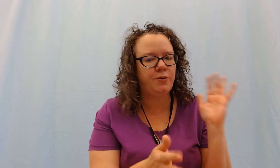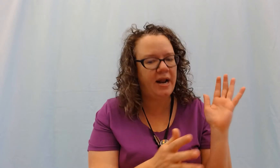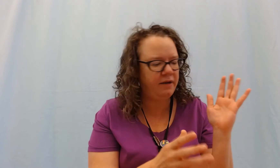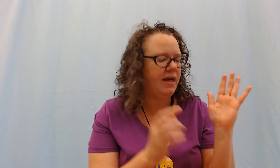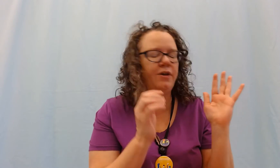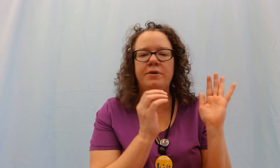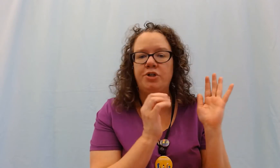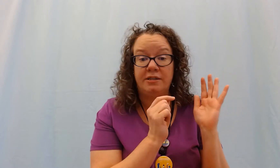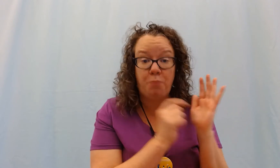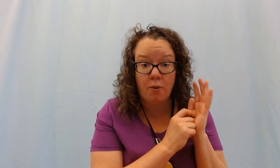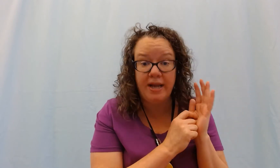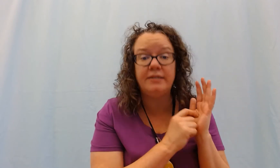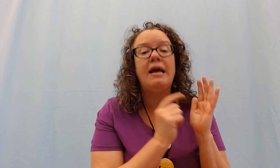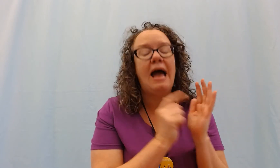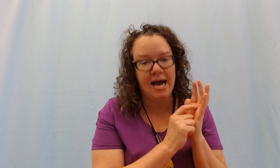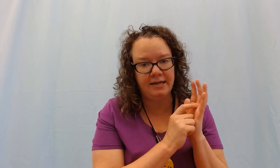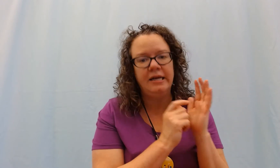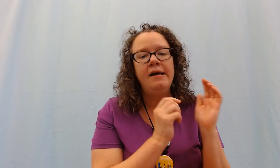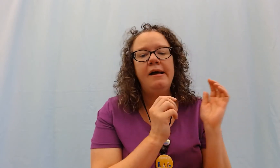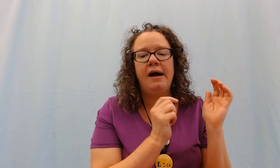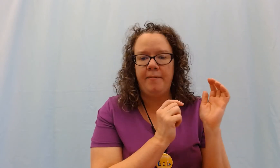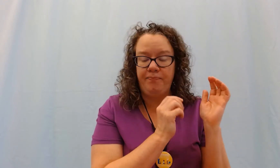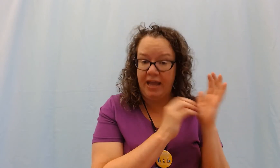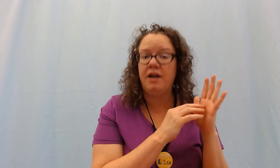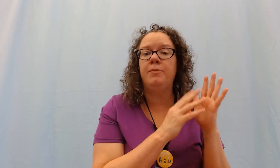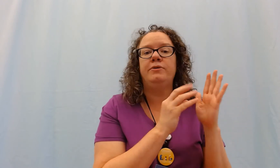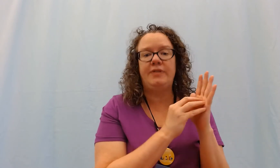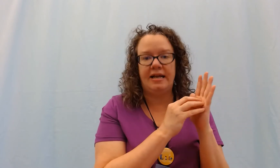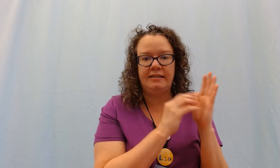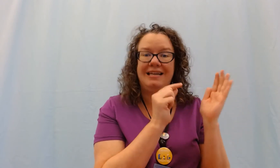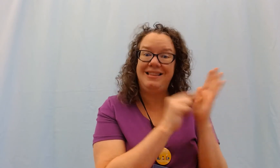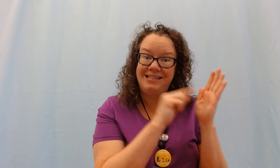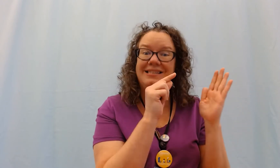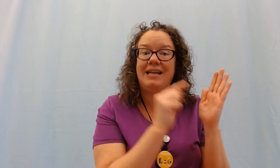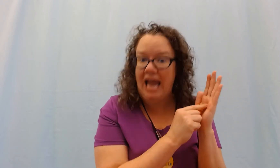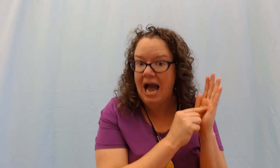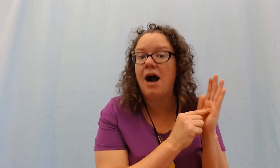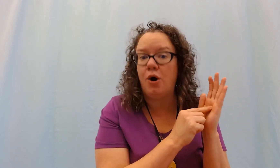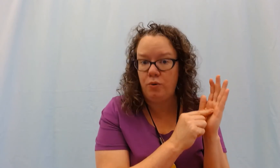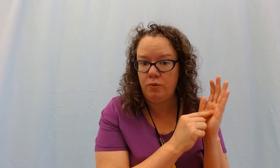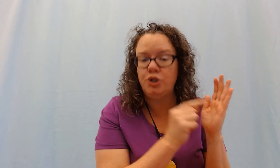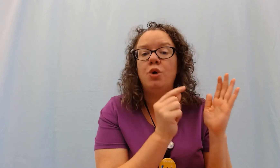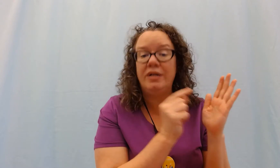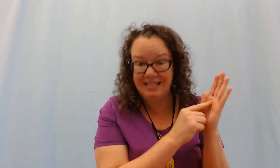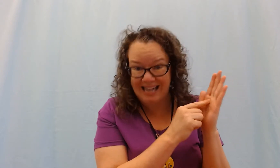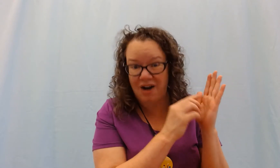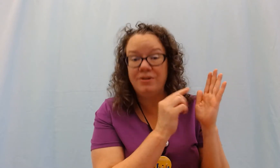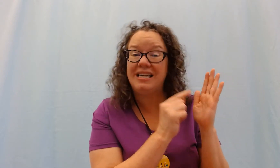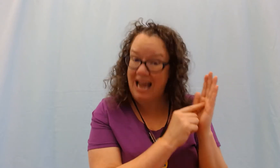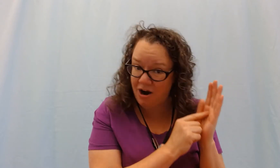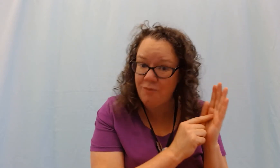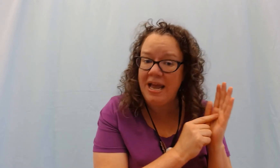any of that. You can just point at the animals and say, this is a cow. Do you know what sound a cow